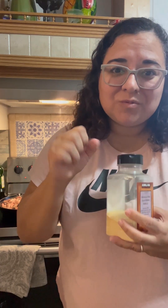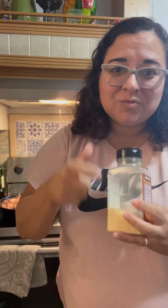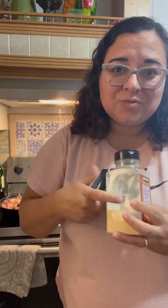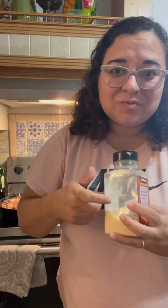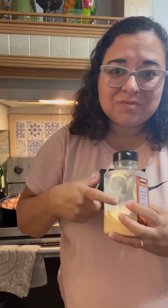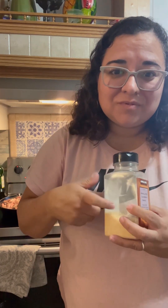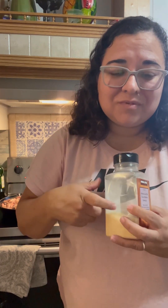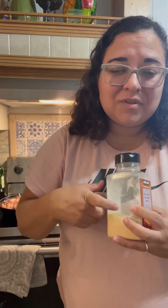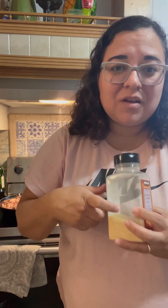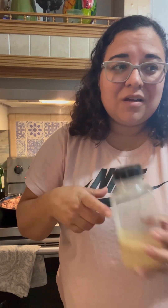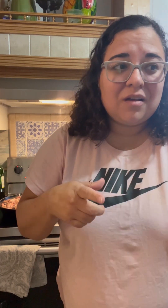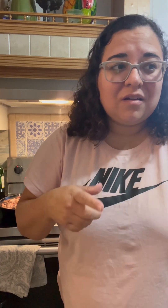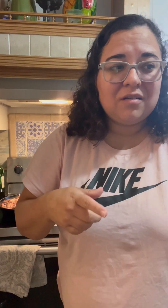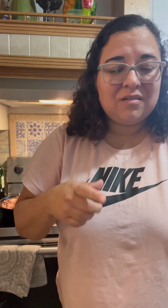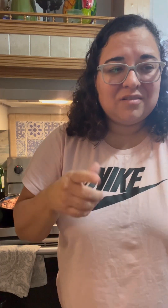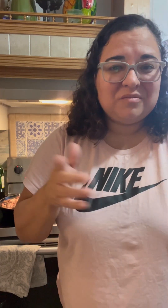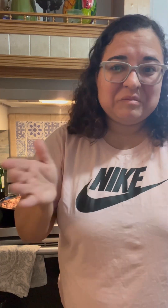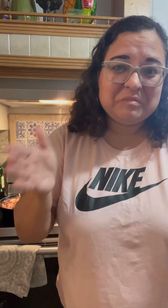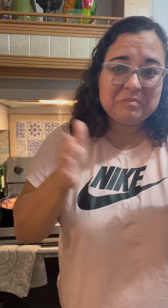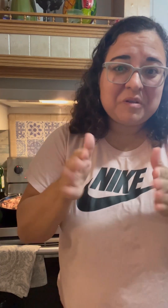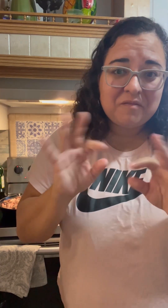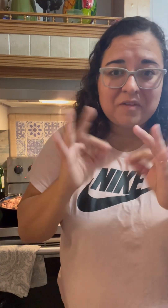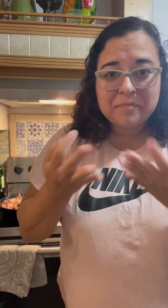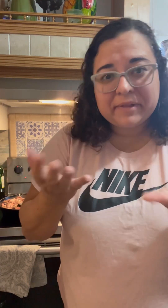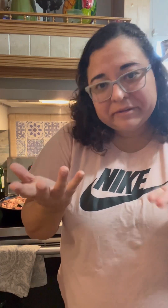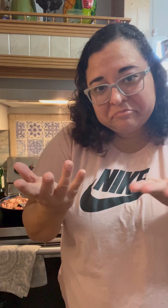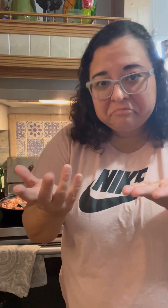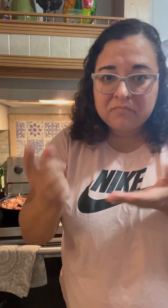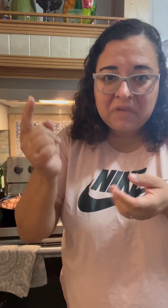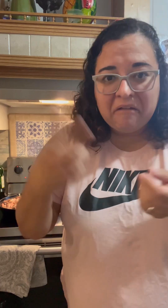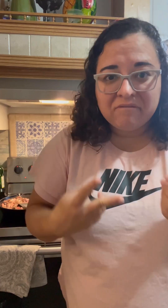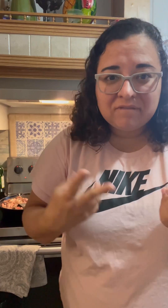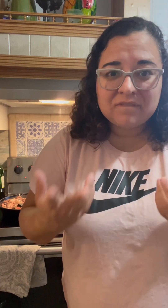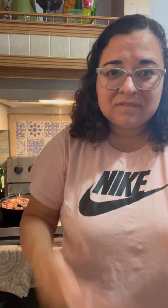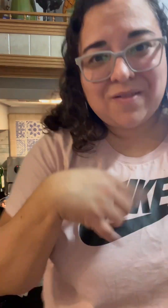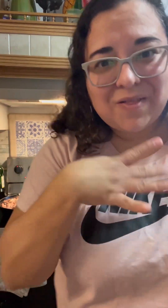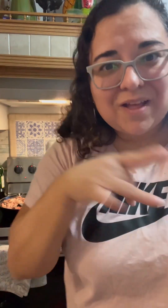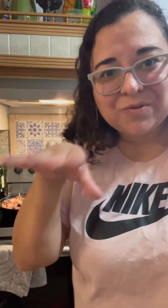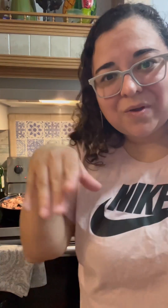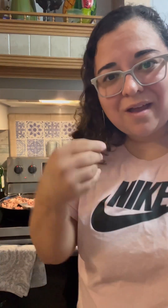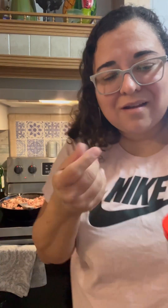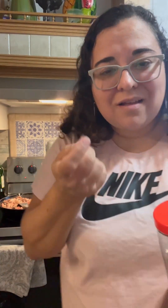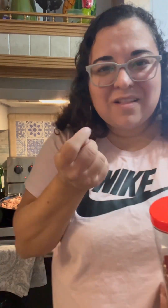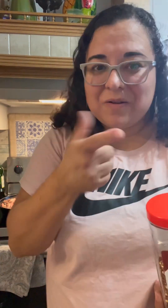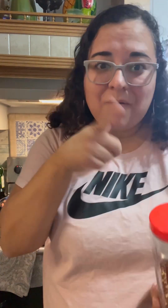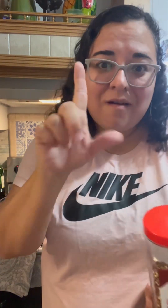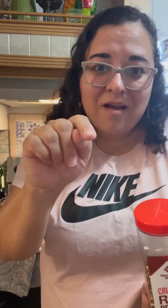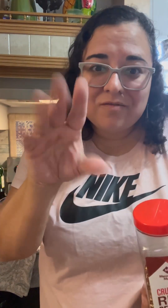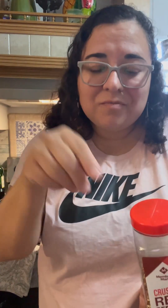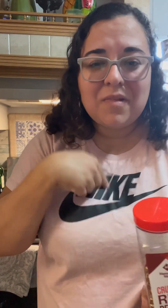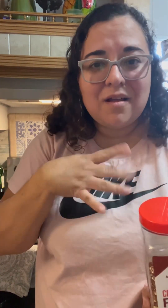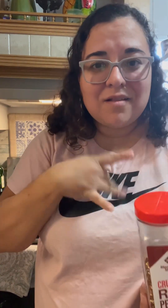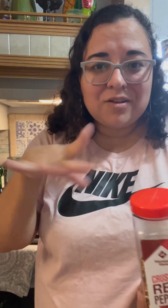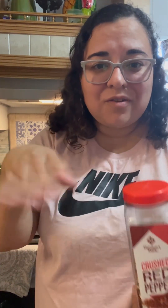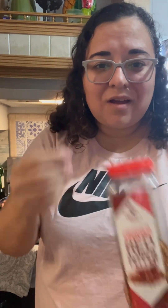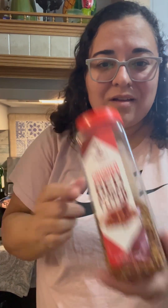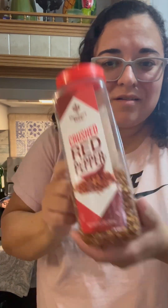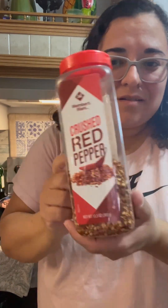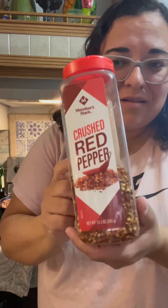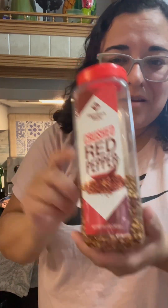say about 2 tablespoons of the powdered garlic. For a small family, maybe 1. You